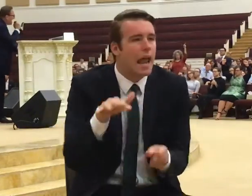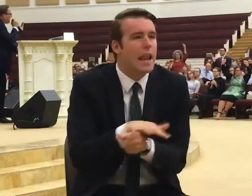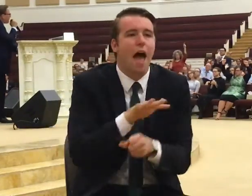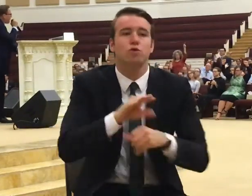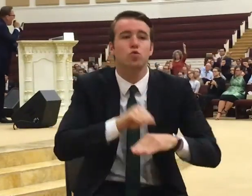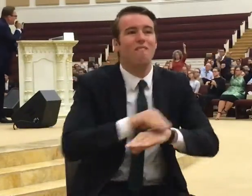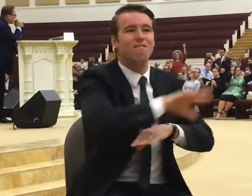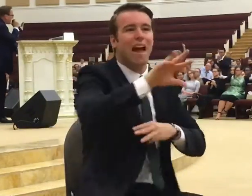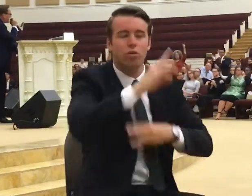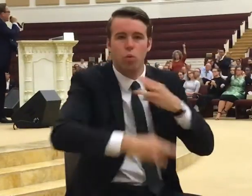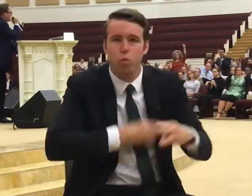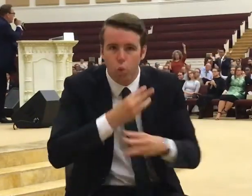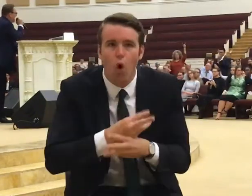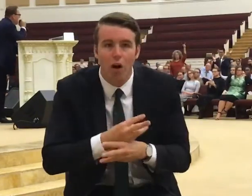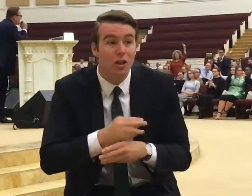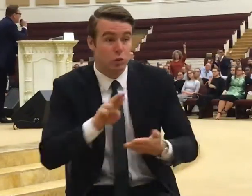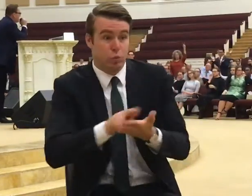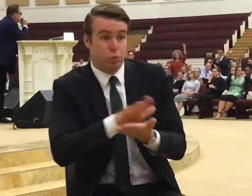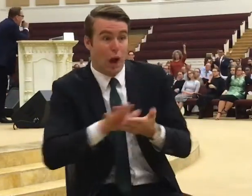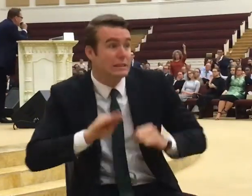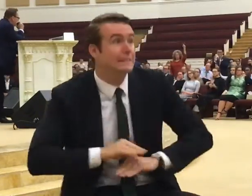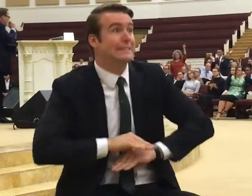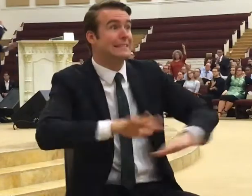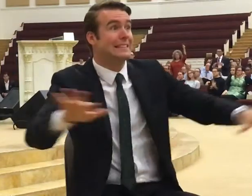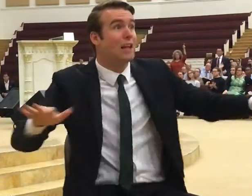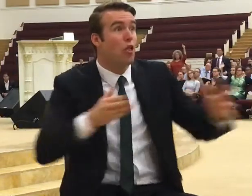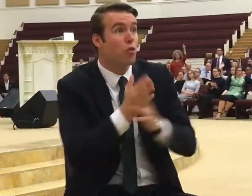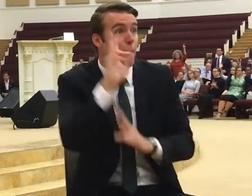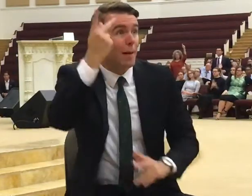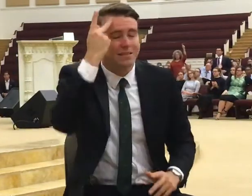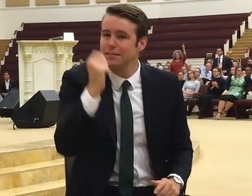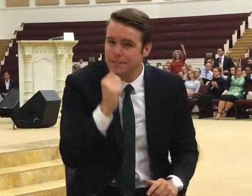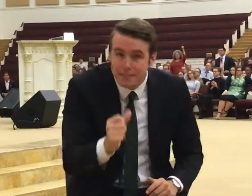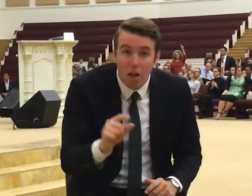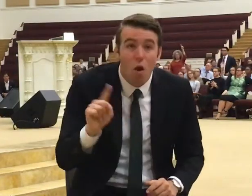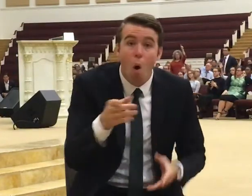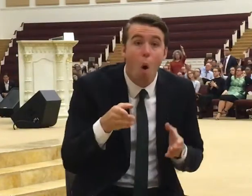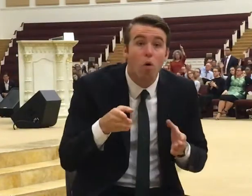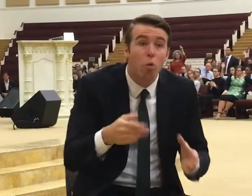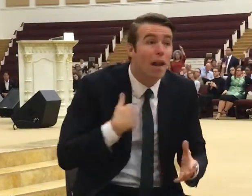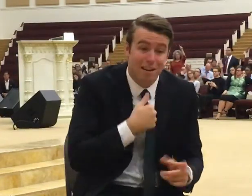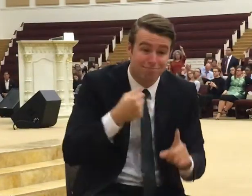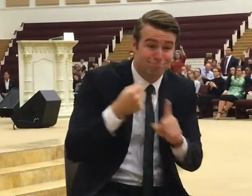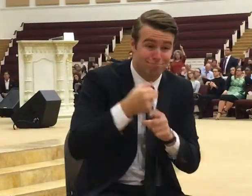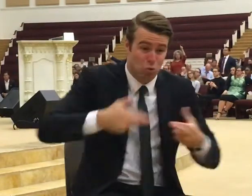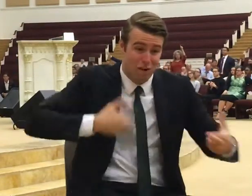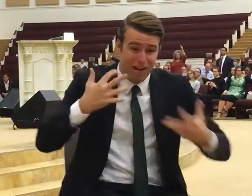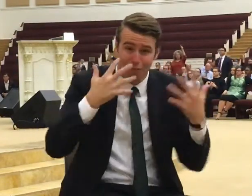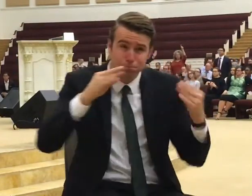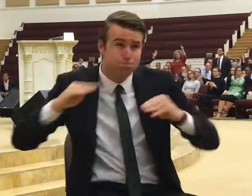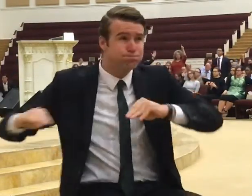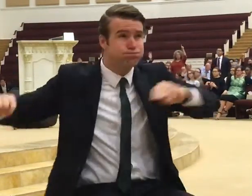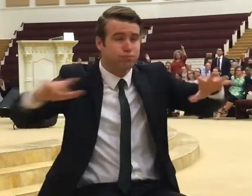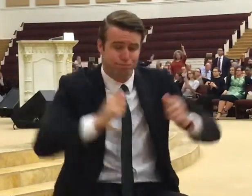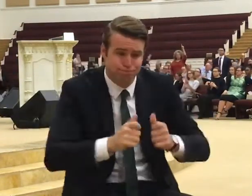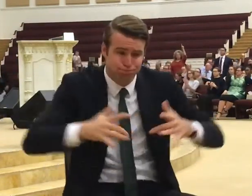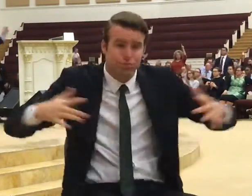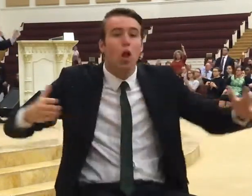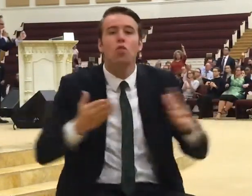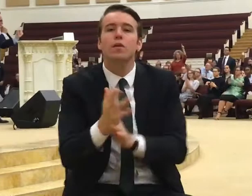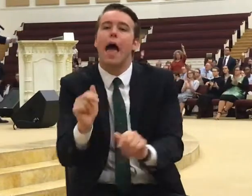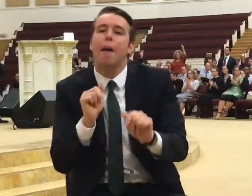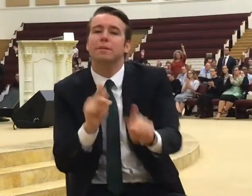ultimate thing and bring righteousness to a nation through politics. The only way we're going to have revival is the apostolic church. Get